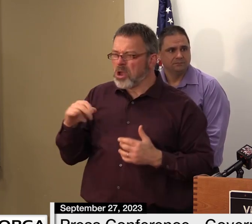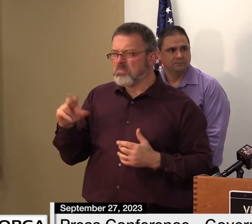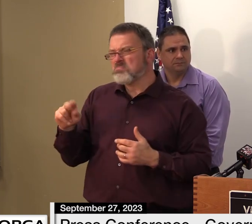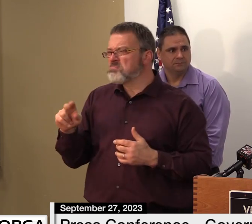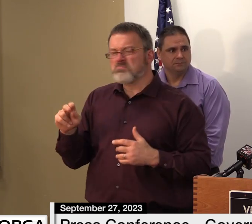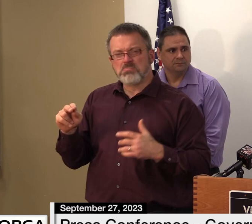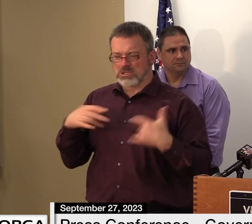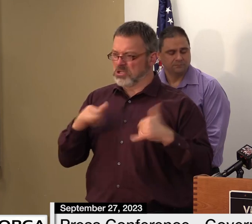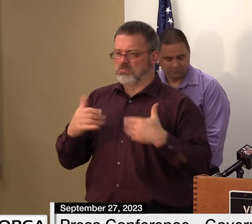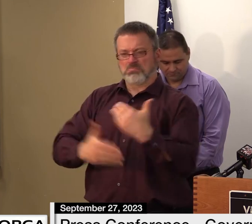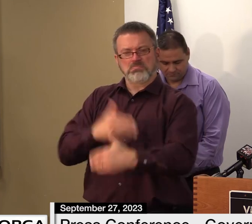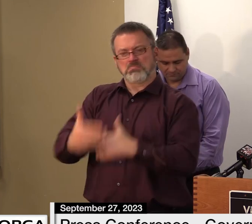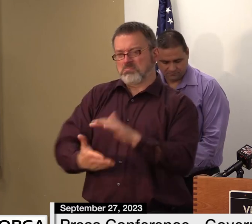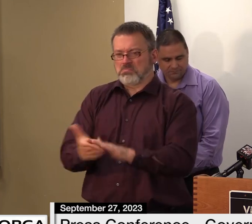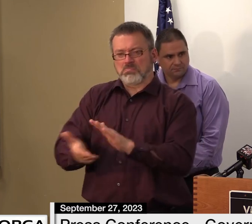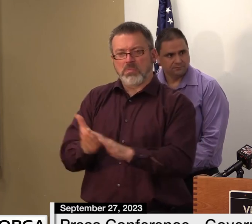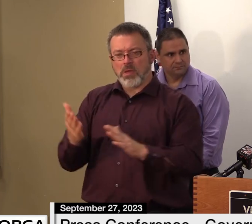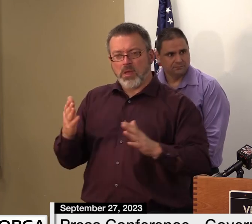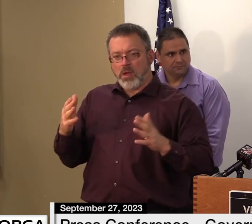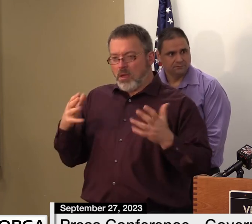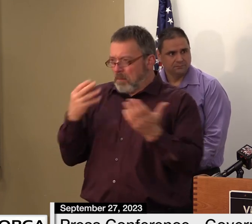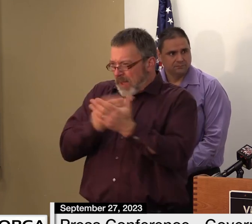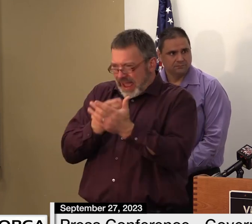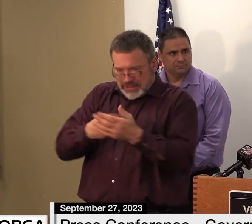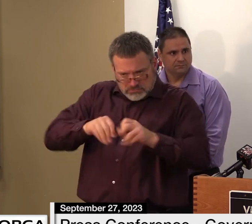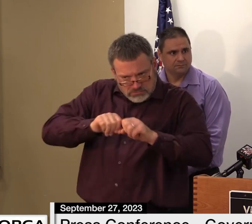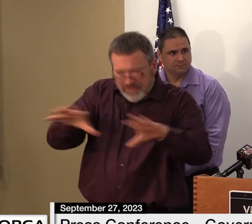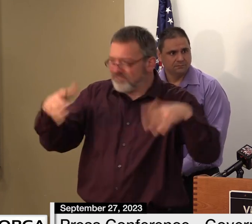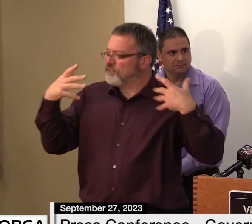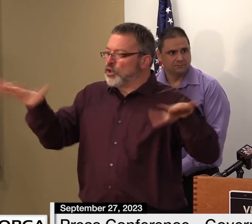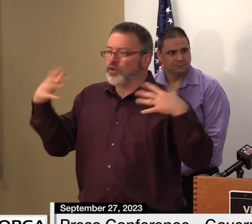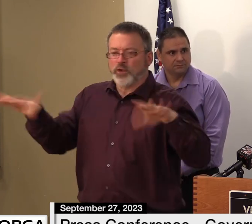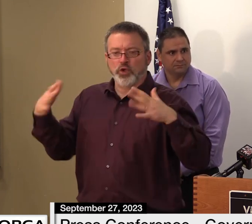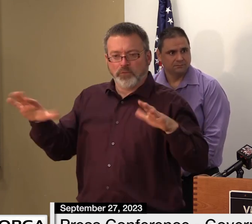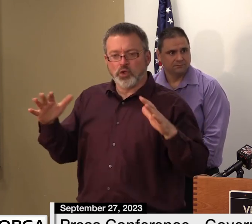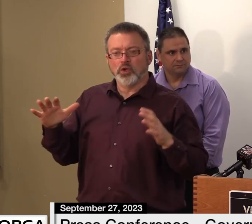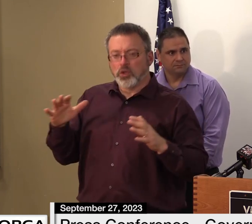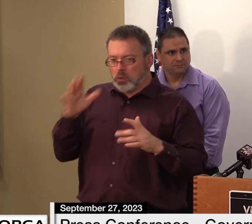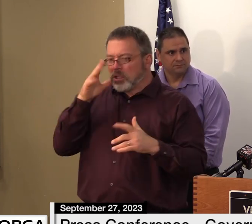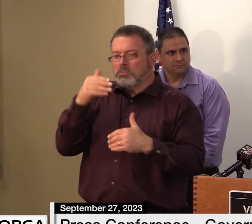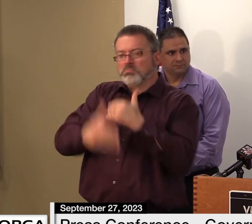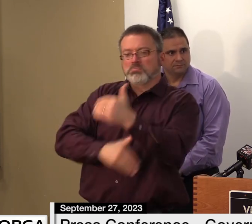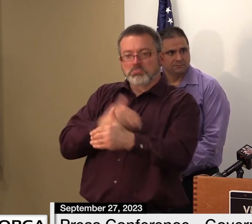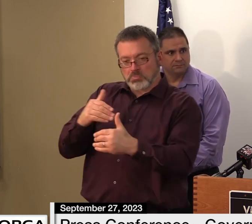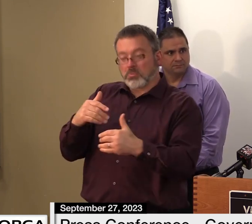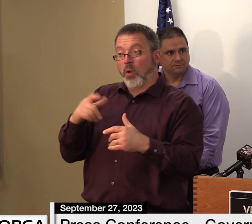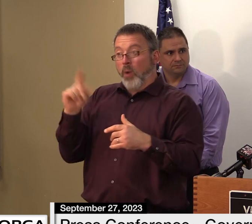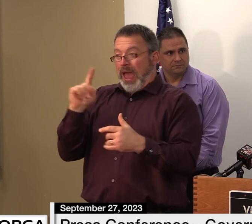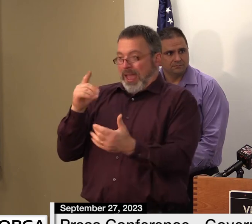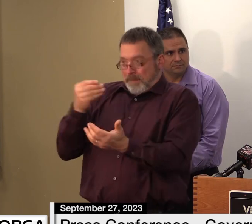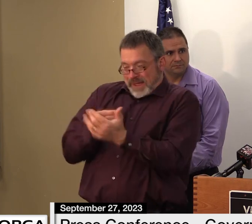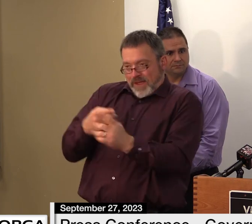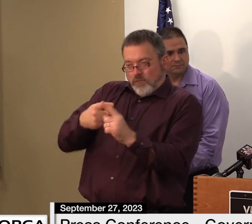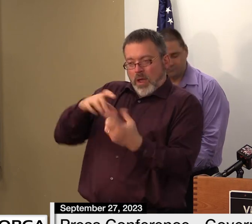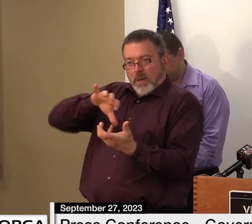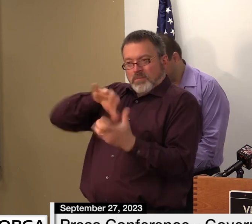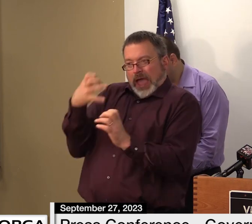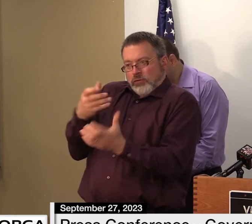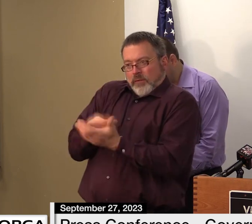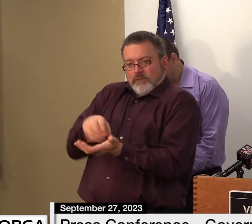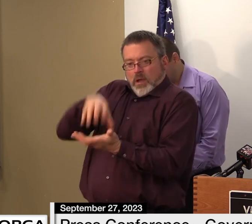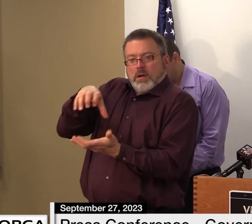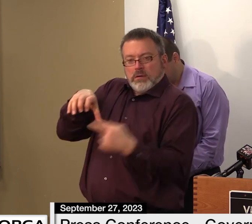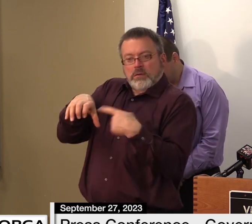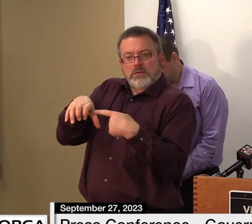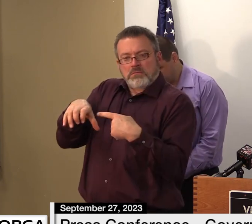we have deployed will continue to stay. They're paid out of the disaster relief fund, which continues to have funds in it